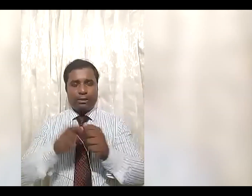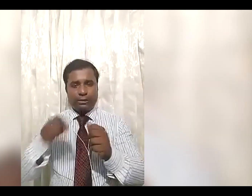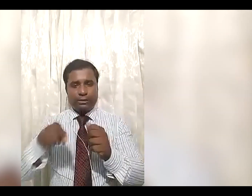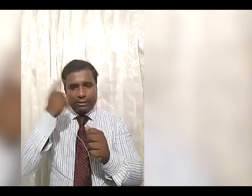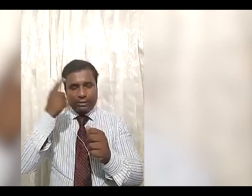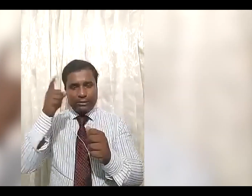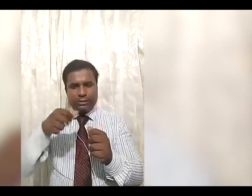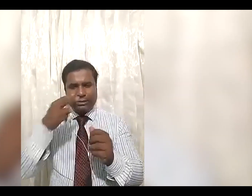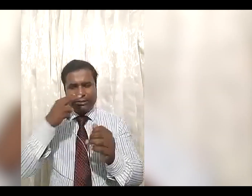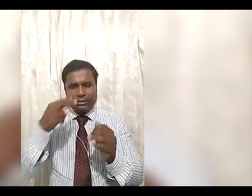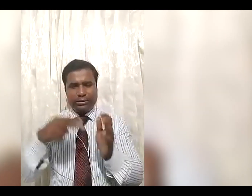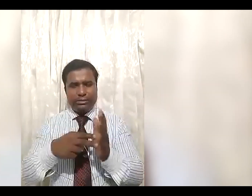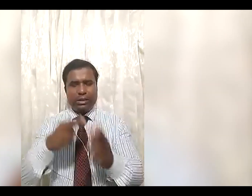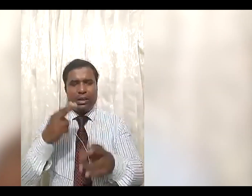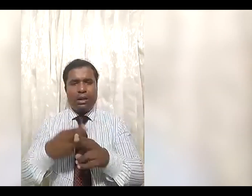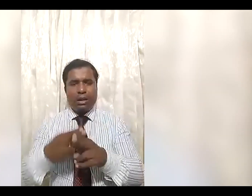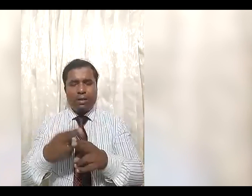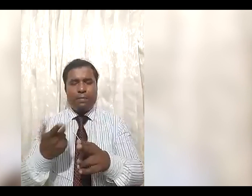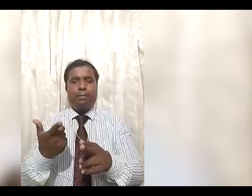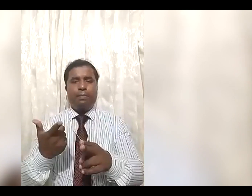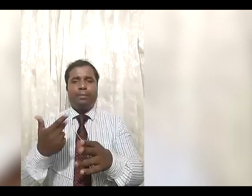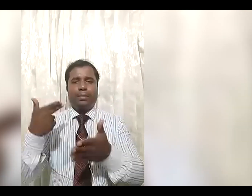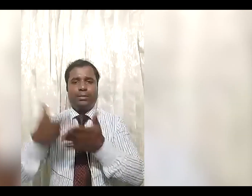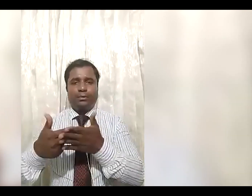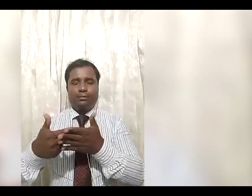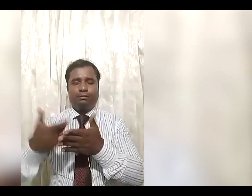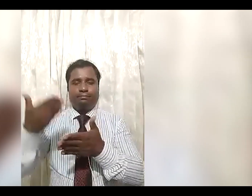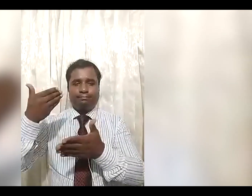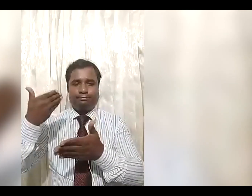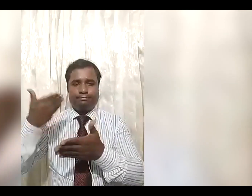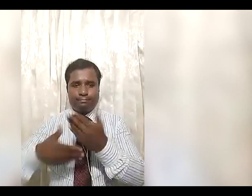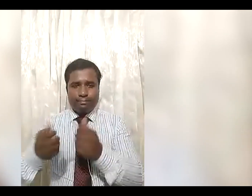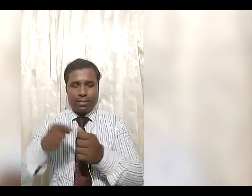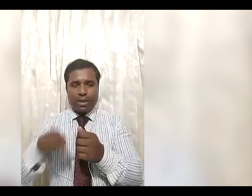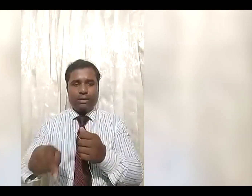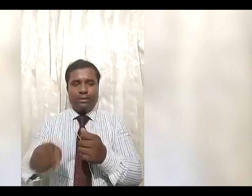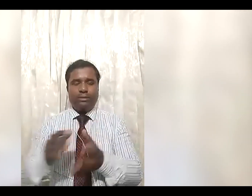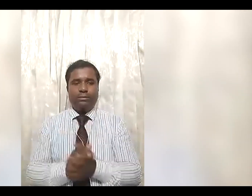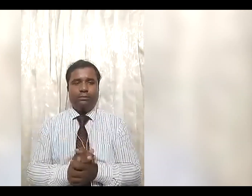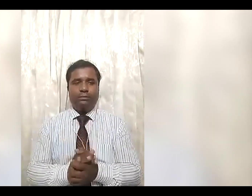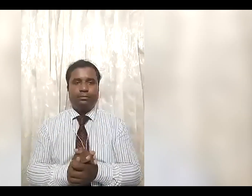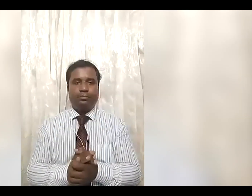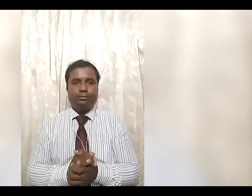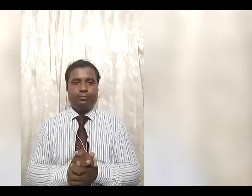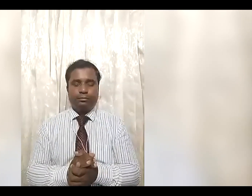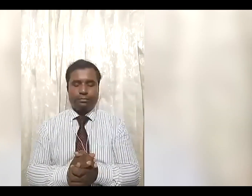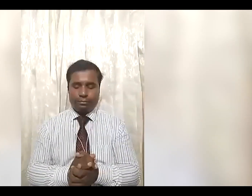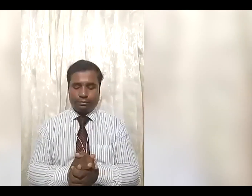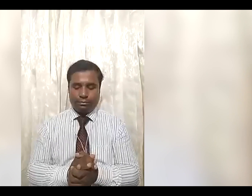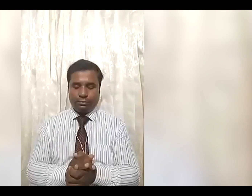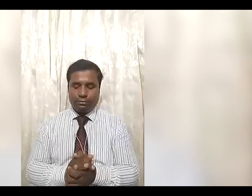me, is the main, this is like the biggest frontier left for voting and access for people with disabilities in the